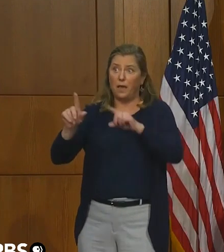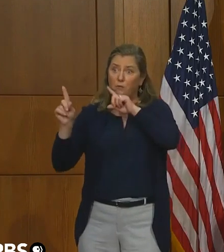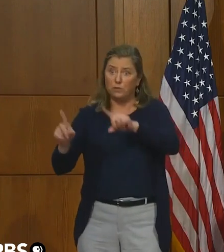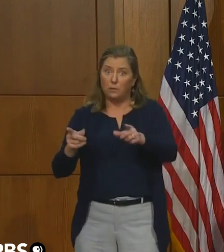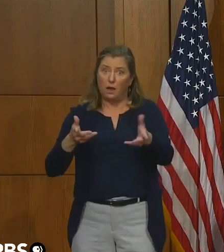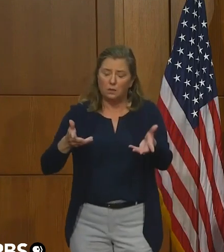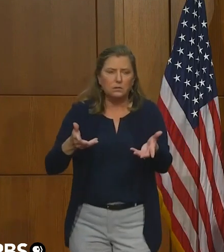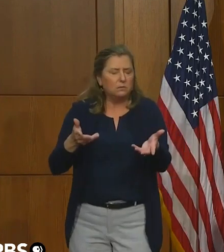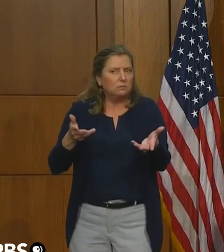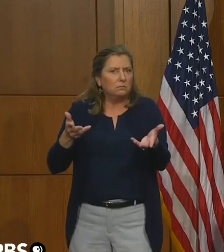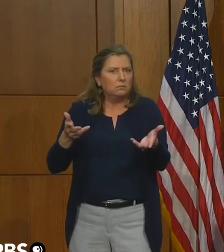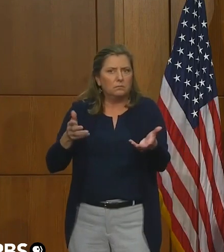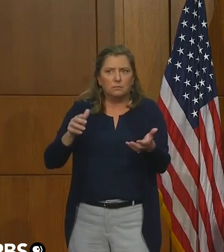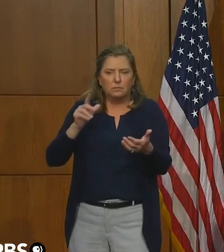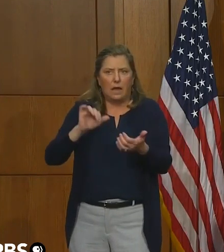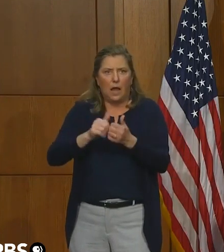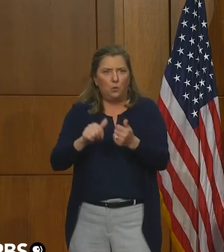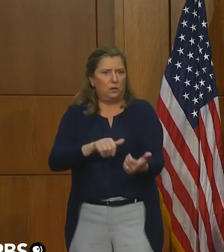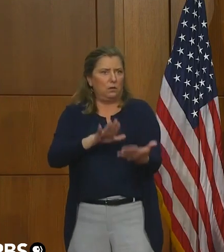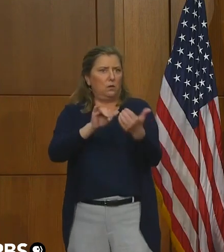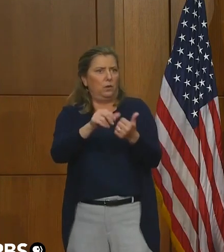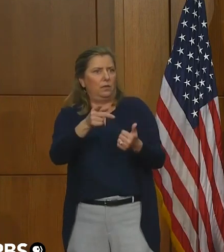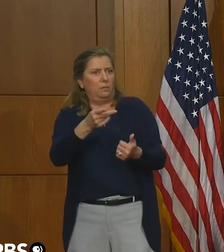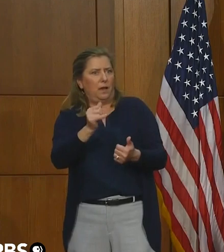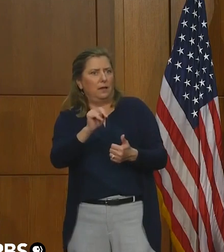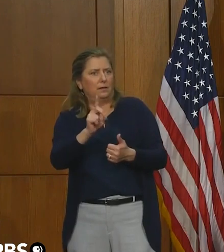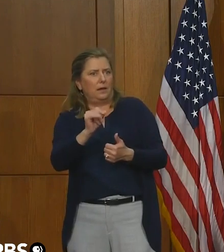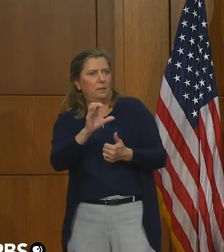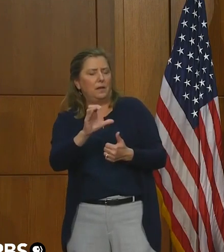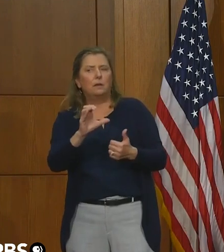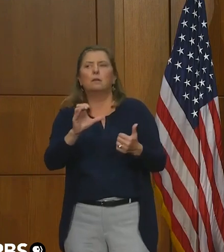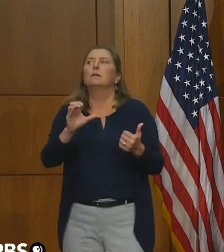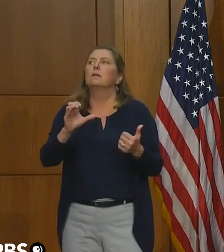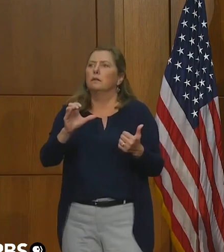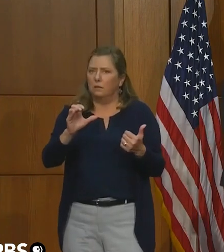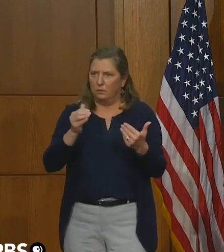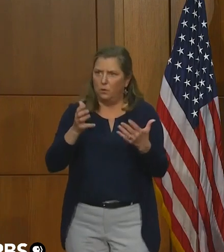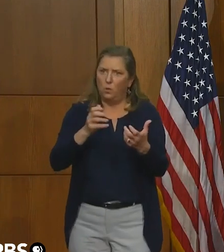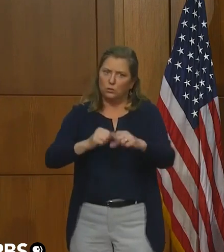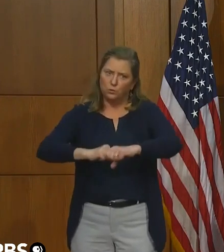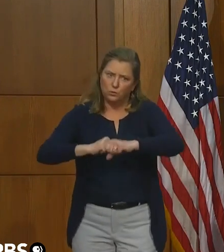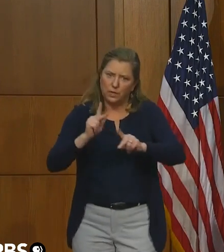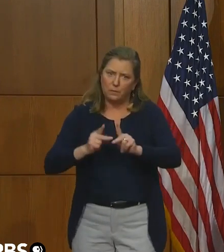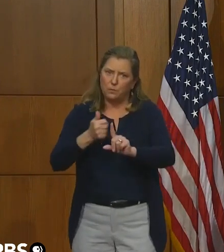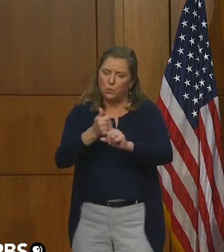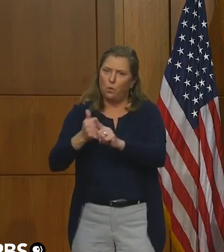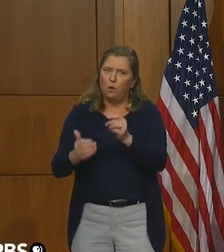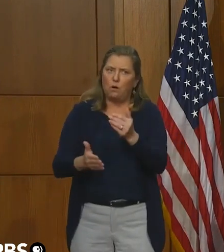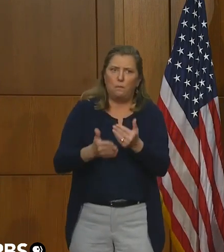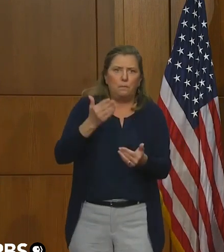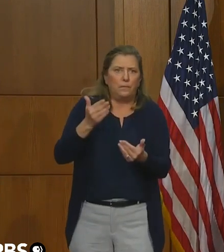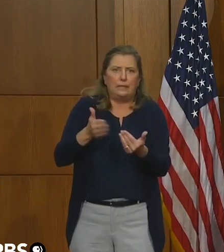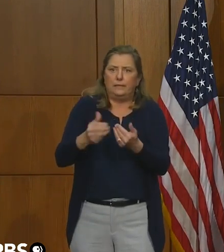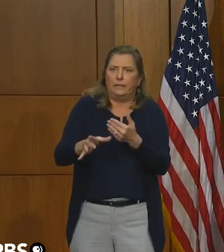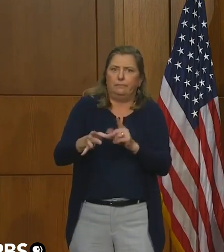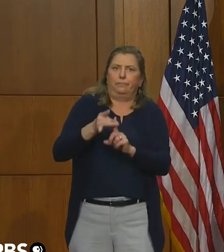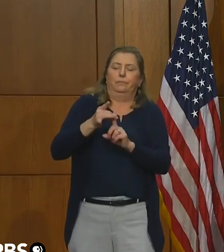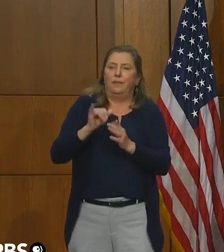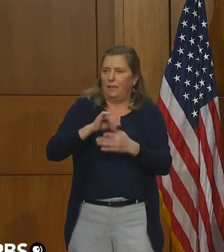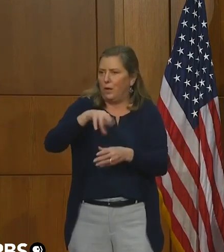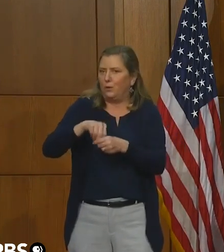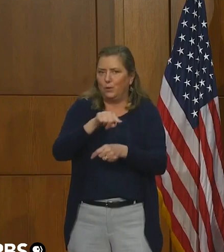this pandemic is we're committed to protecting those who are most vulnerable, which includes these